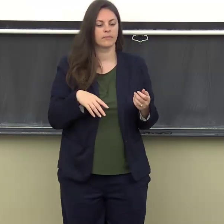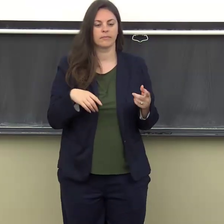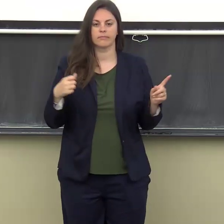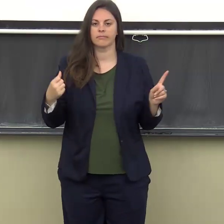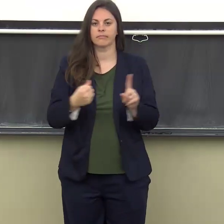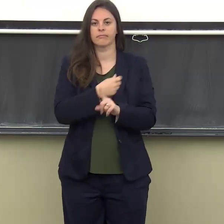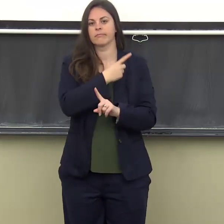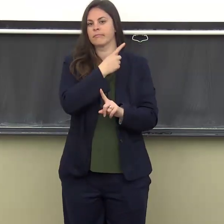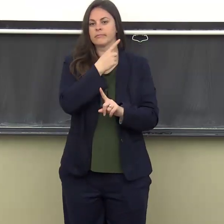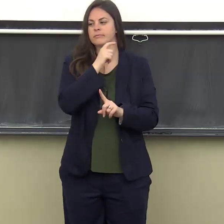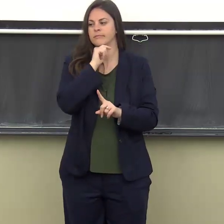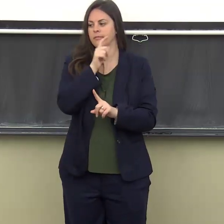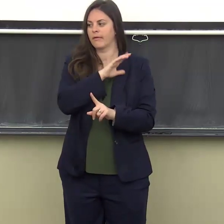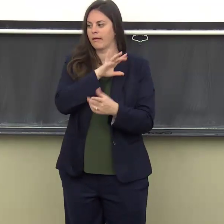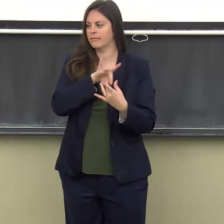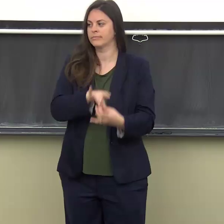completely garbled that.